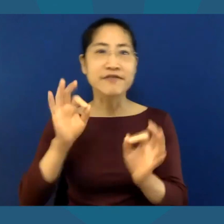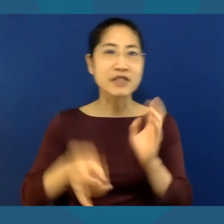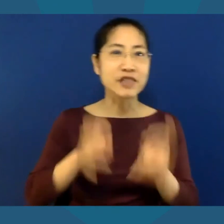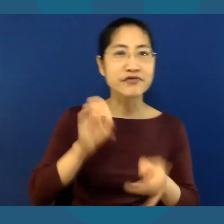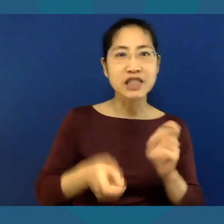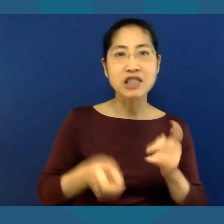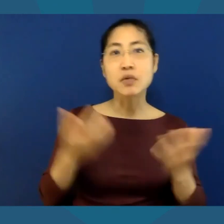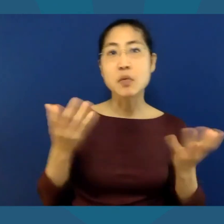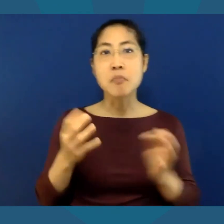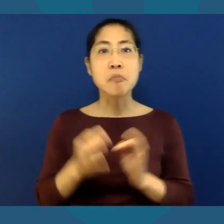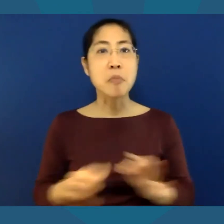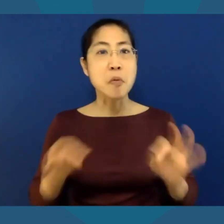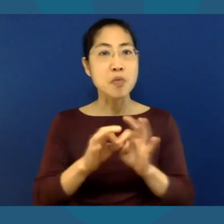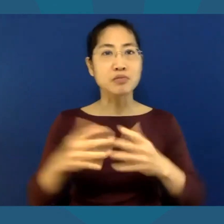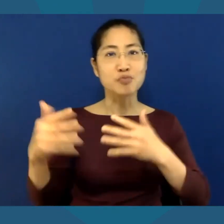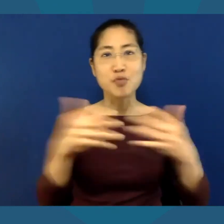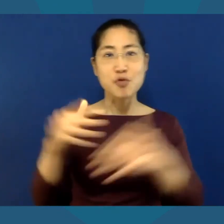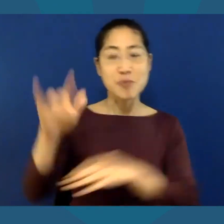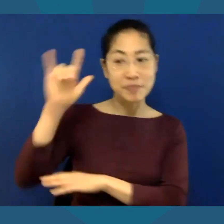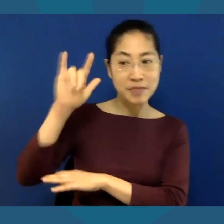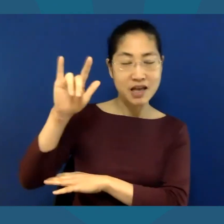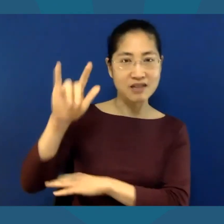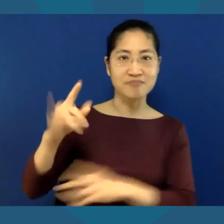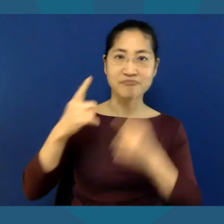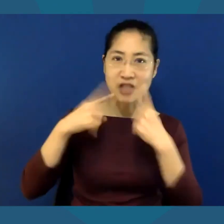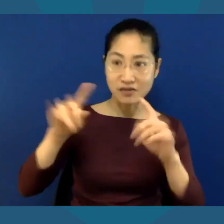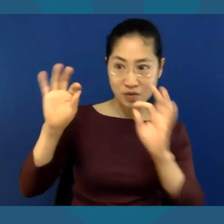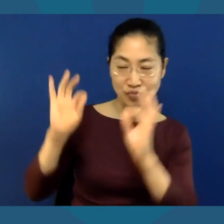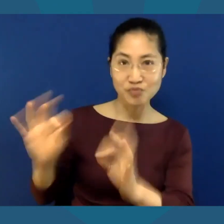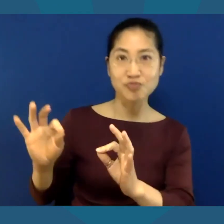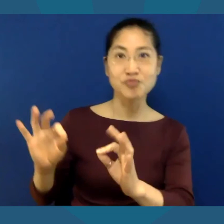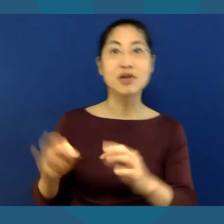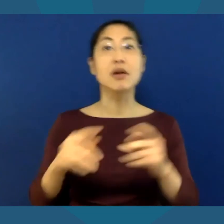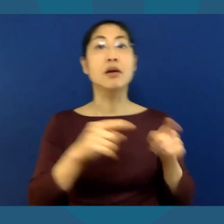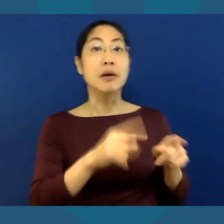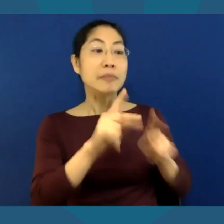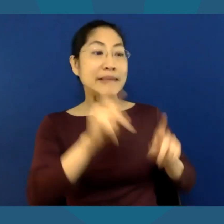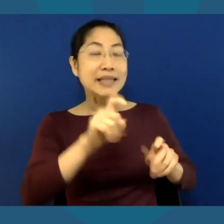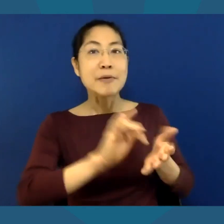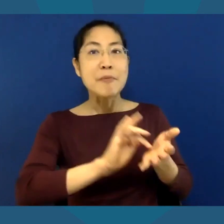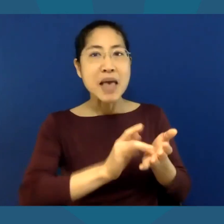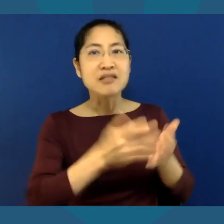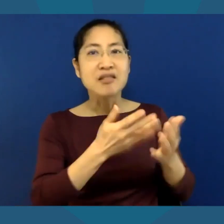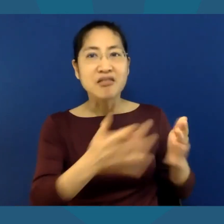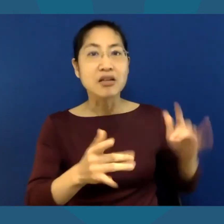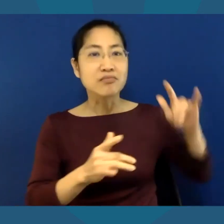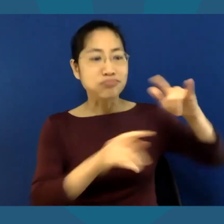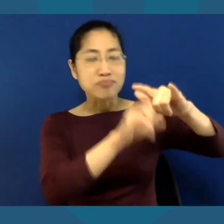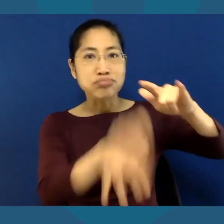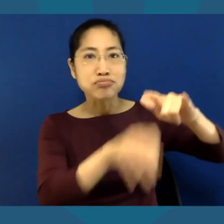ensuring the success of both combat and humanitarian missions.